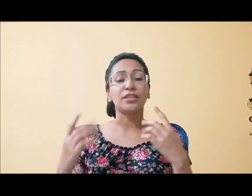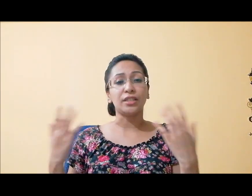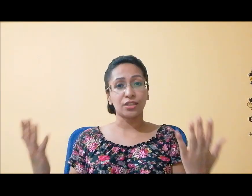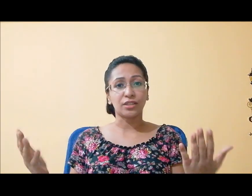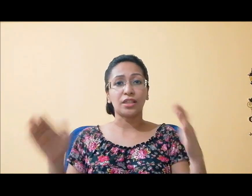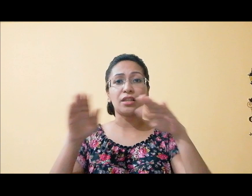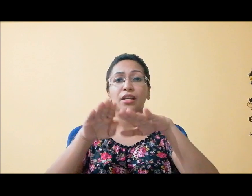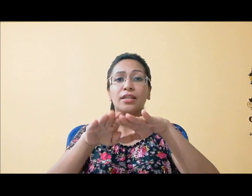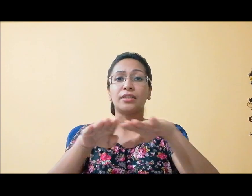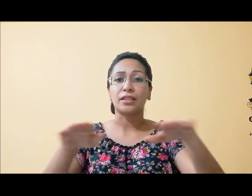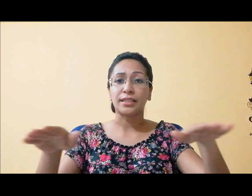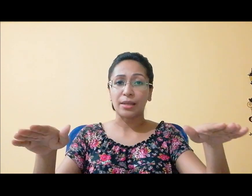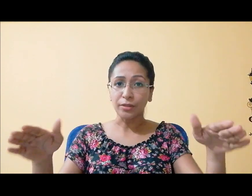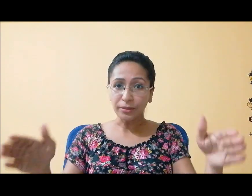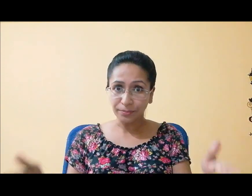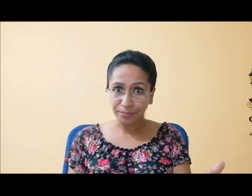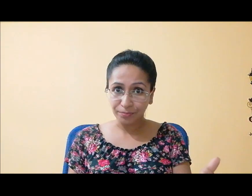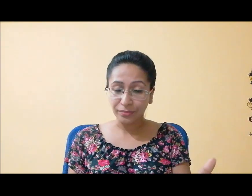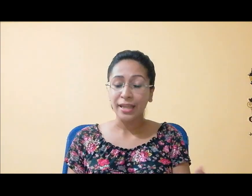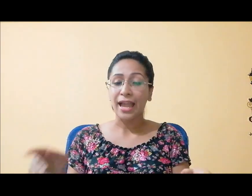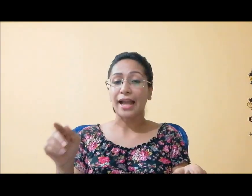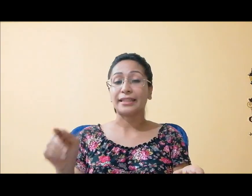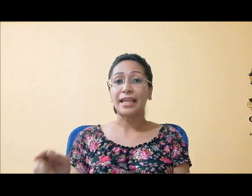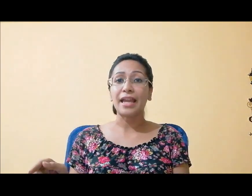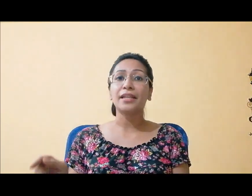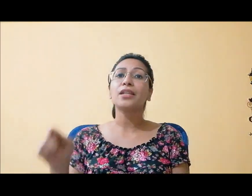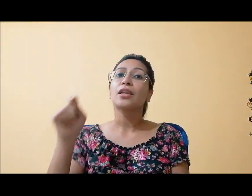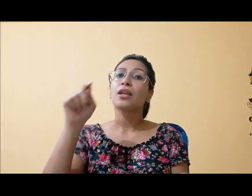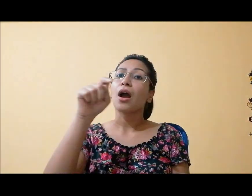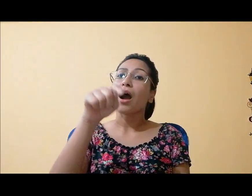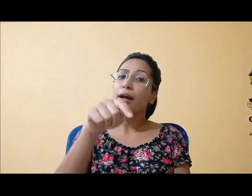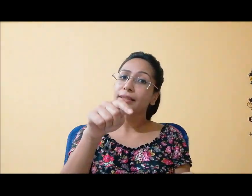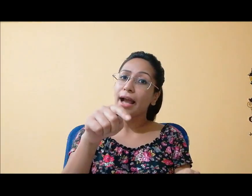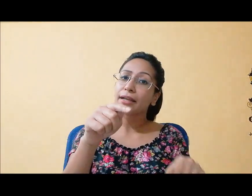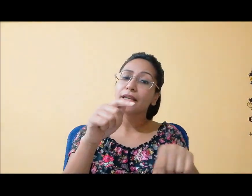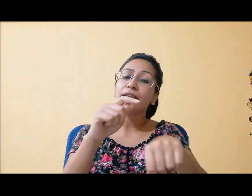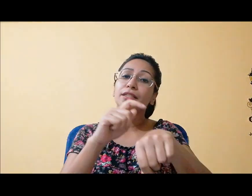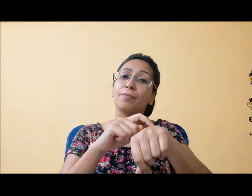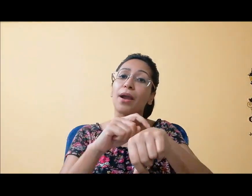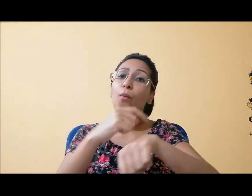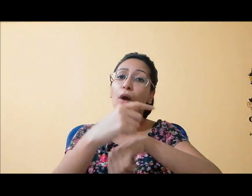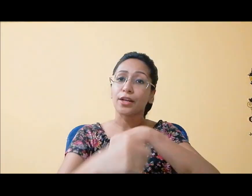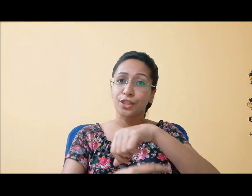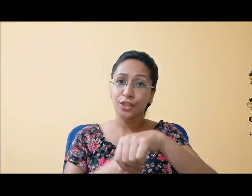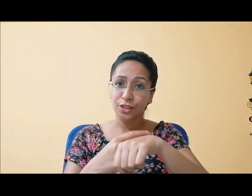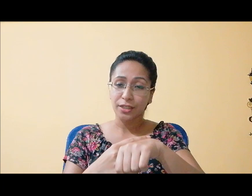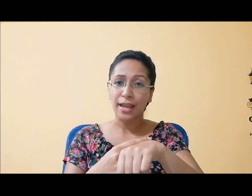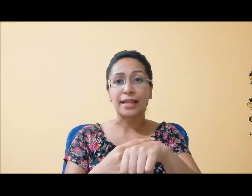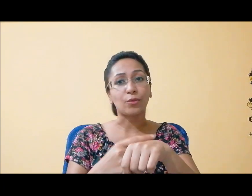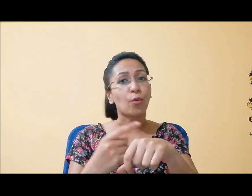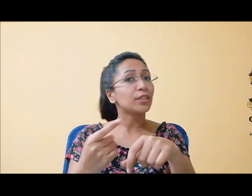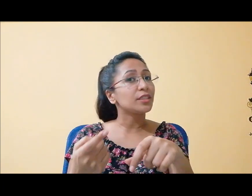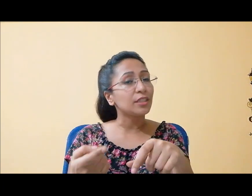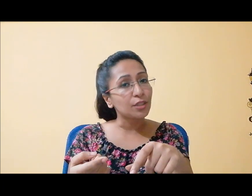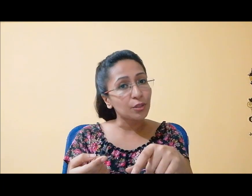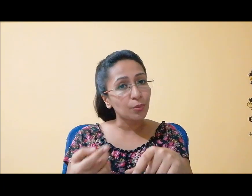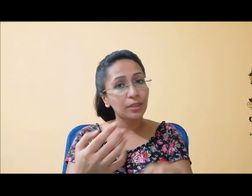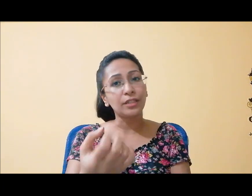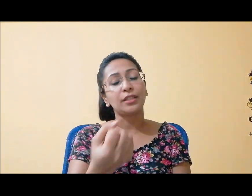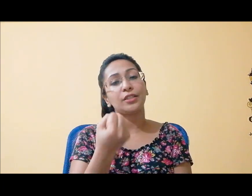to see the table, and then on that is my watch. And what does he need to do with it? He needs to